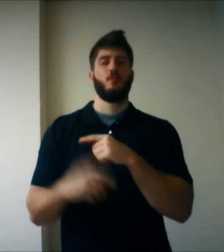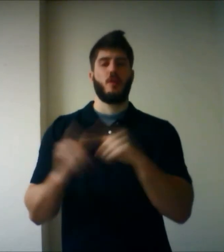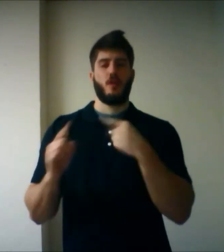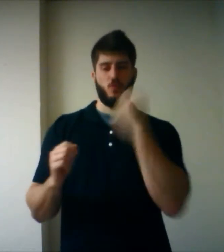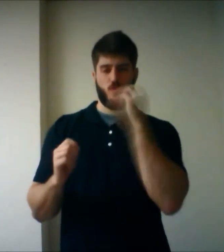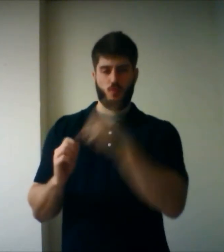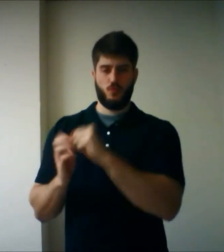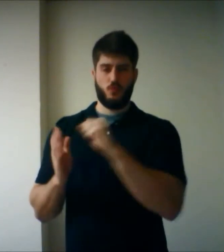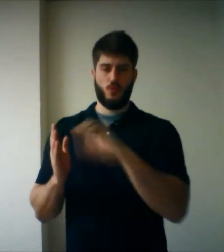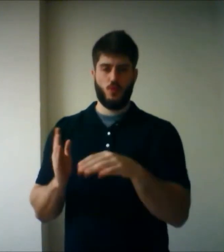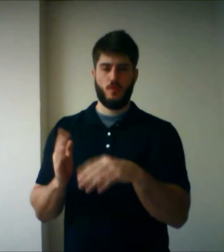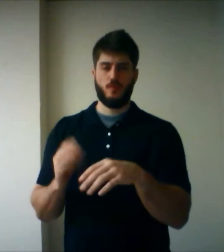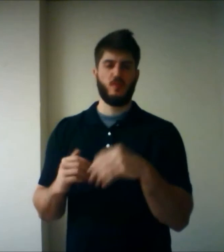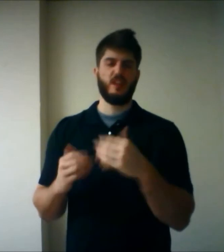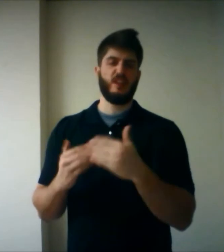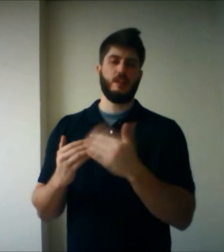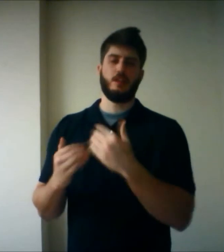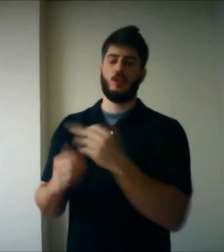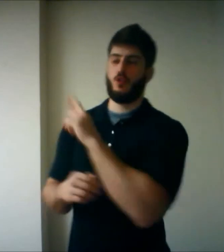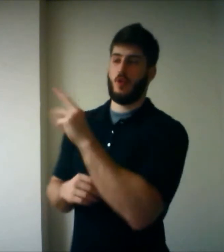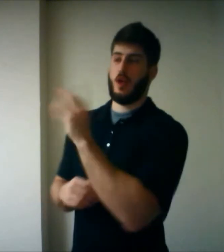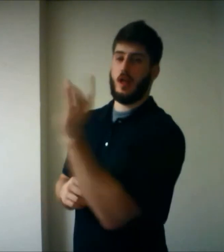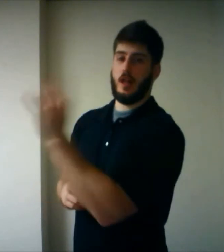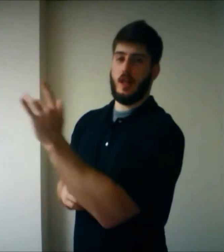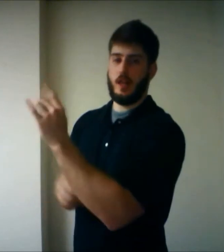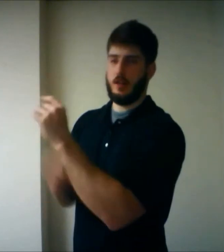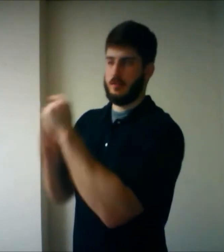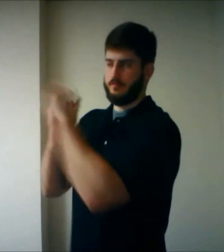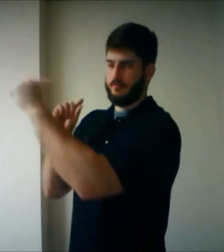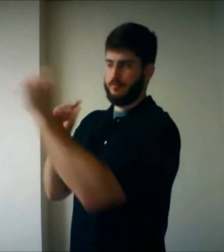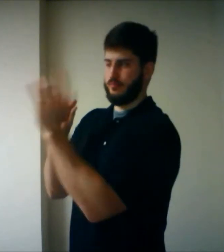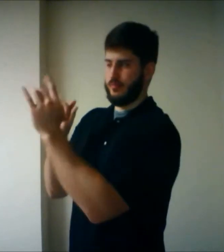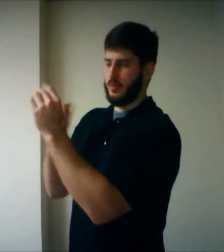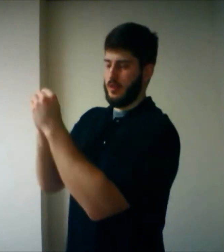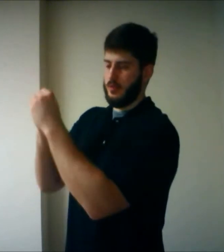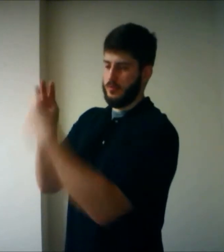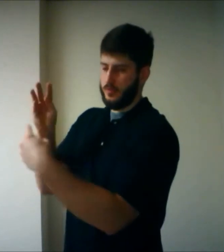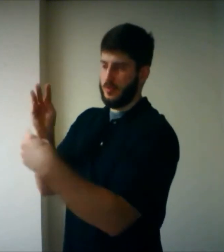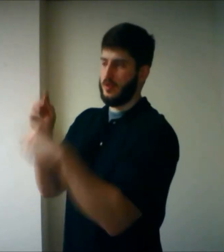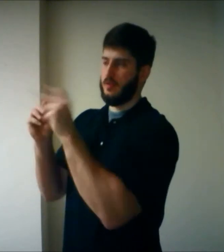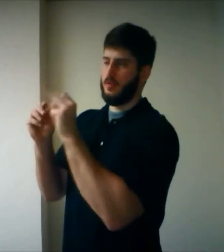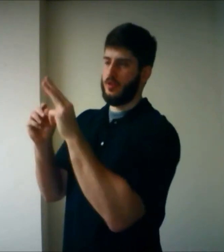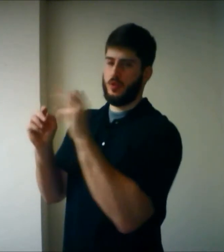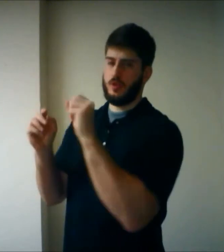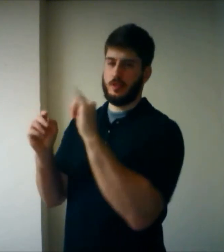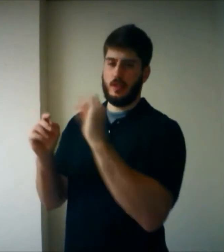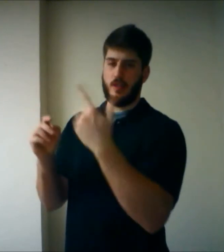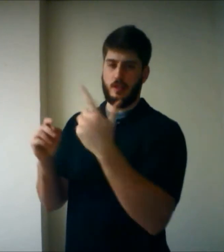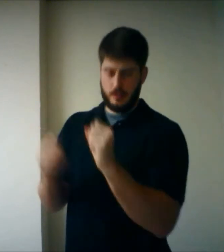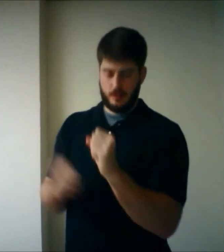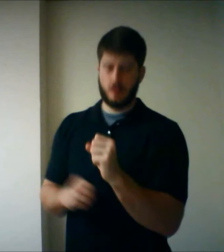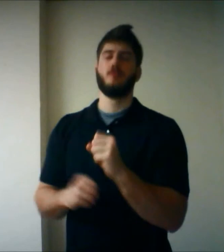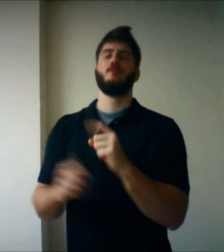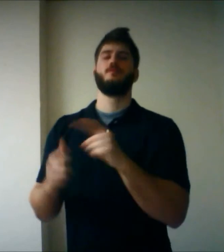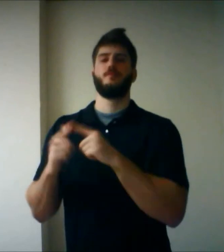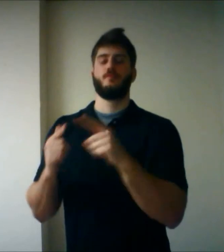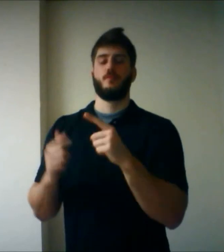of the headings, right click, go into View Settings, look at the Group By